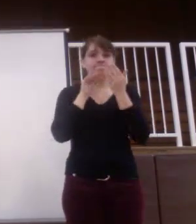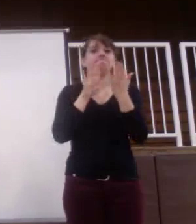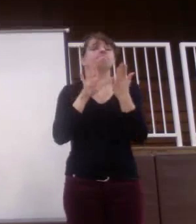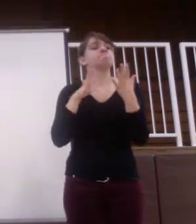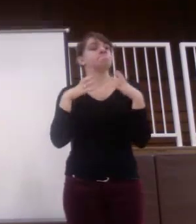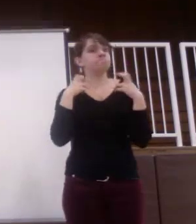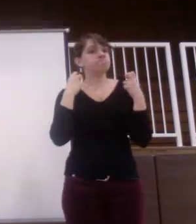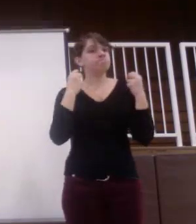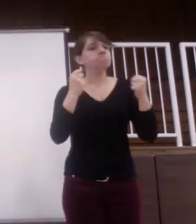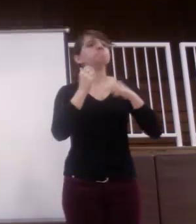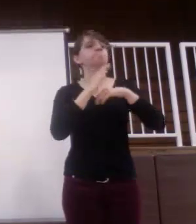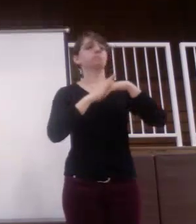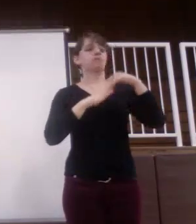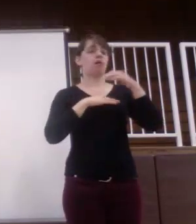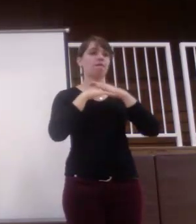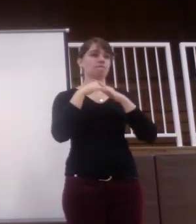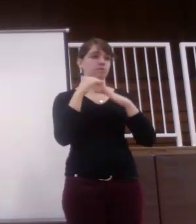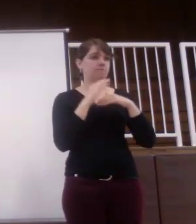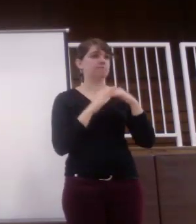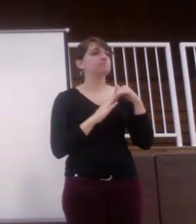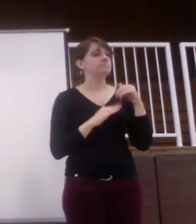with comfort.